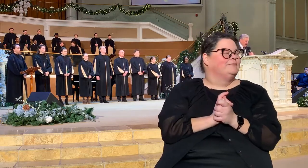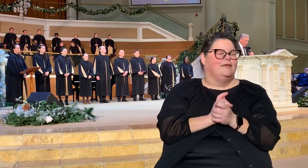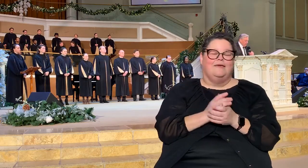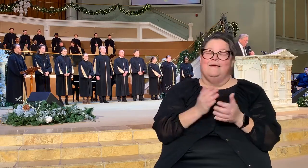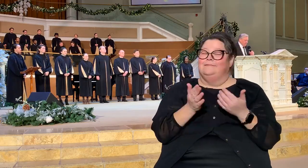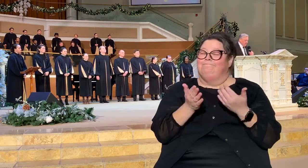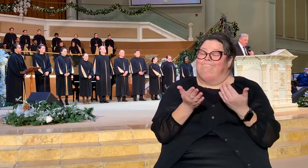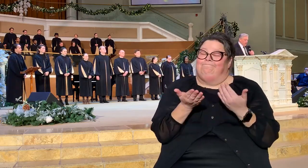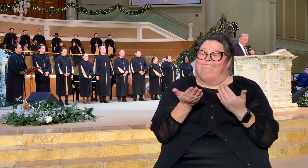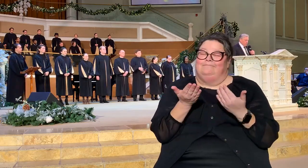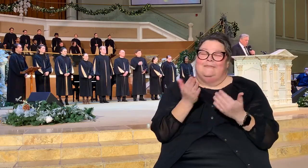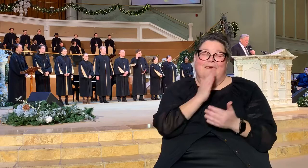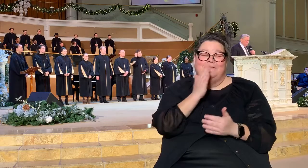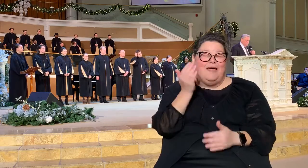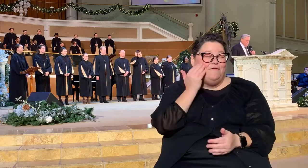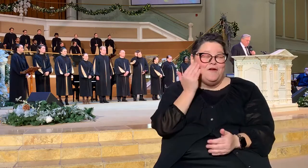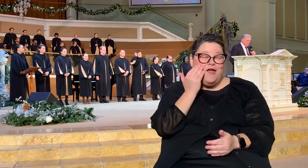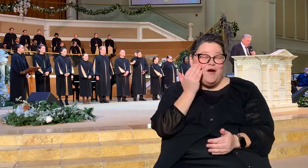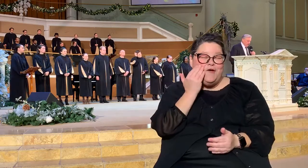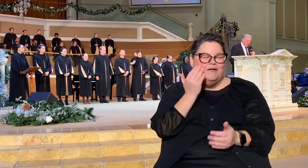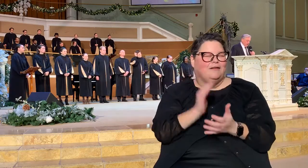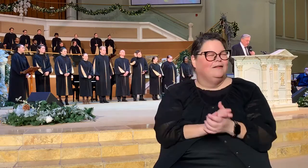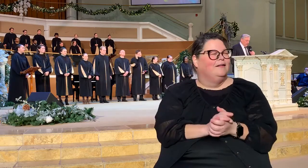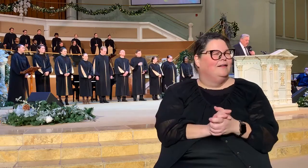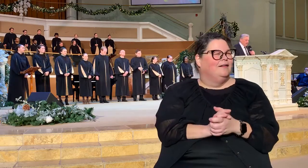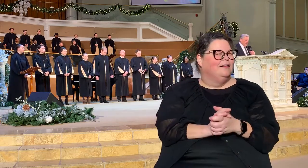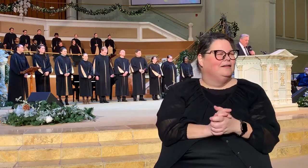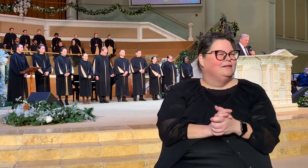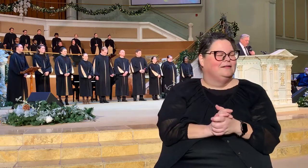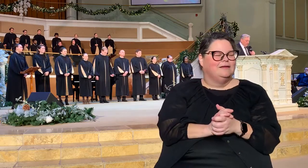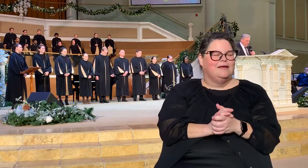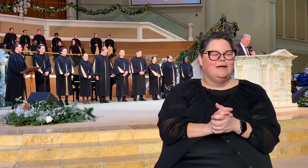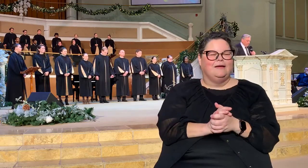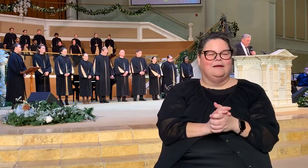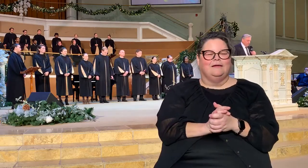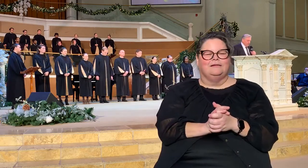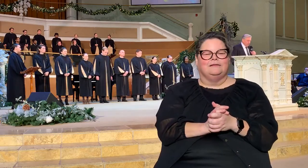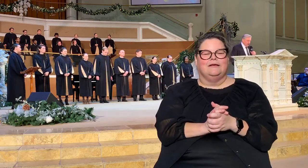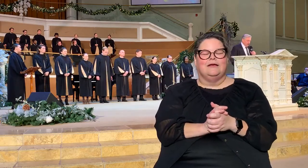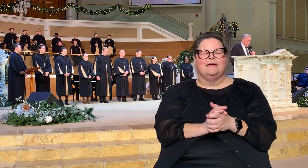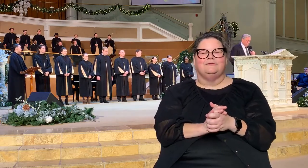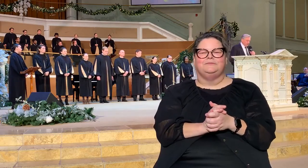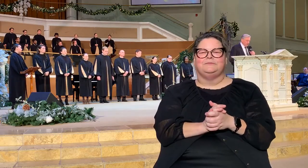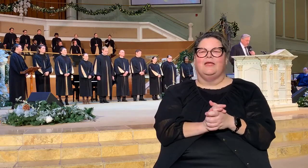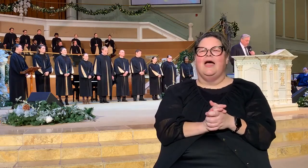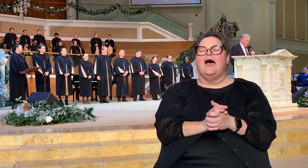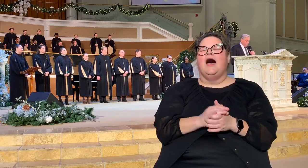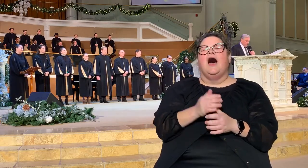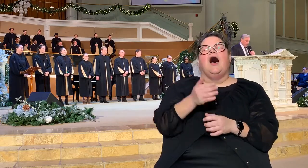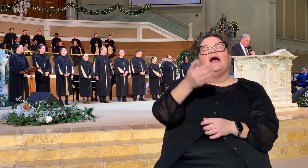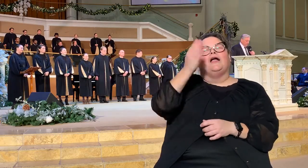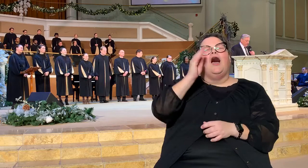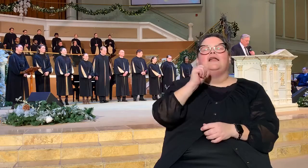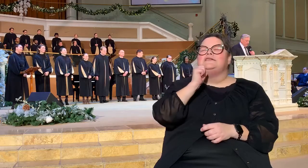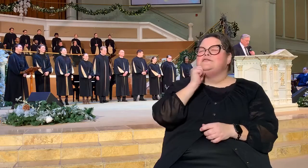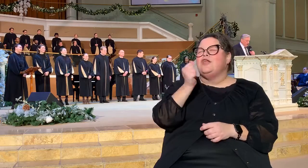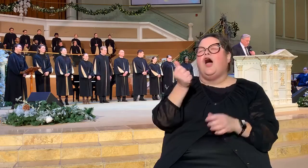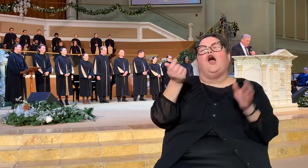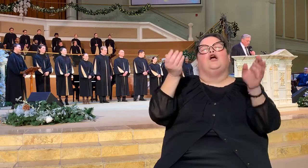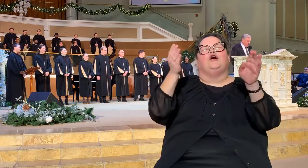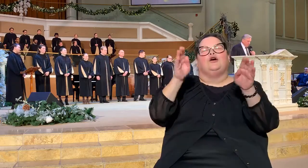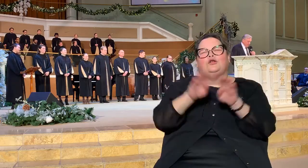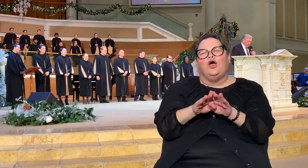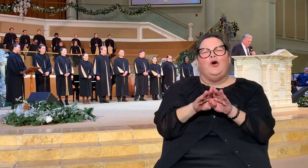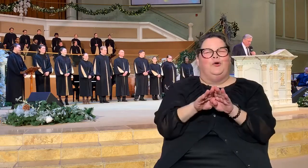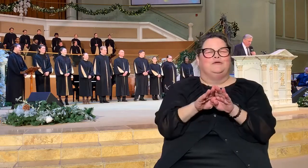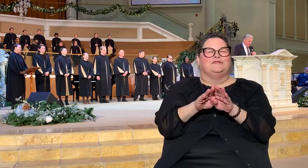So he will not be closed. God will not be closed from December 20th until January the 2nd, but the church